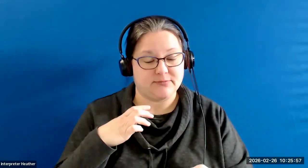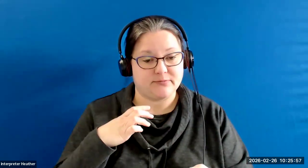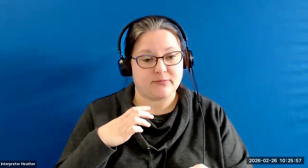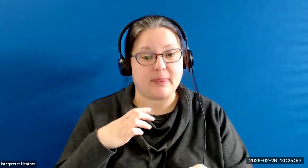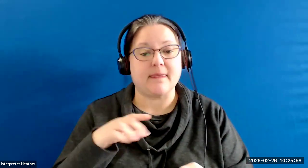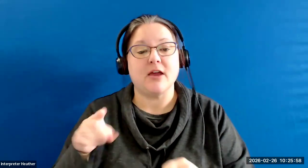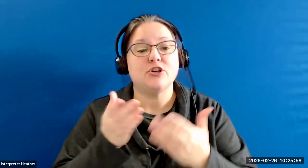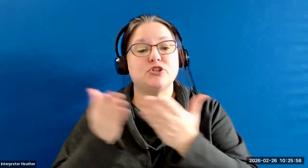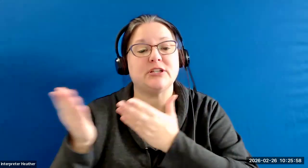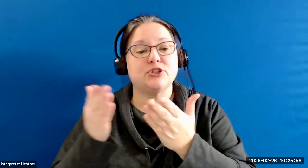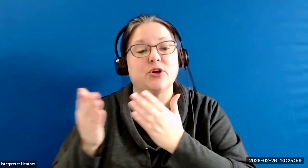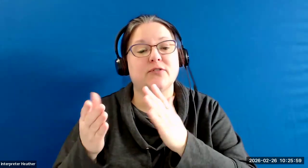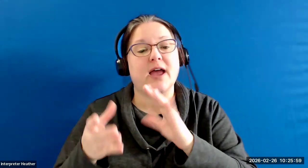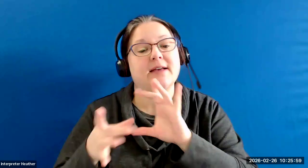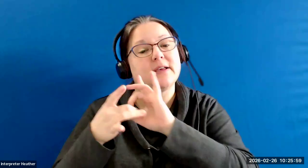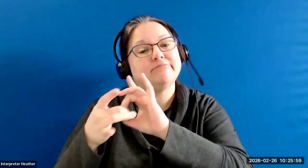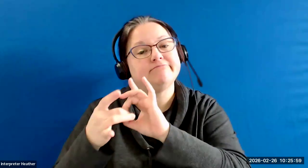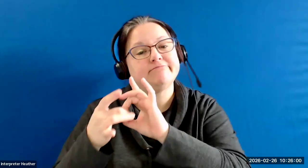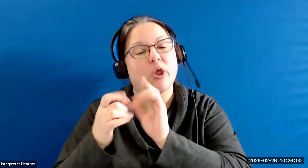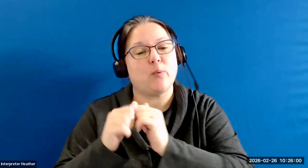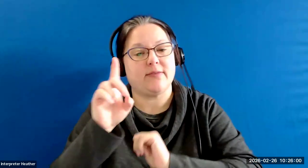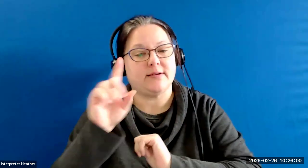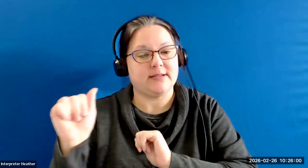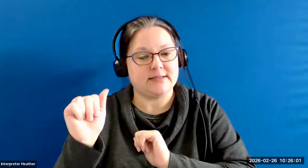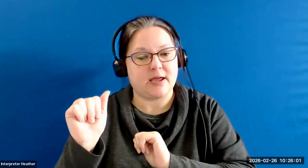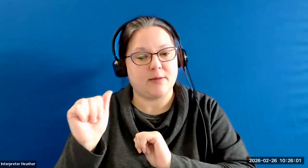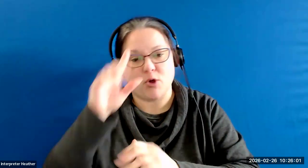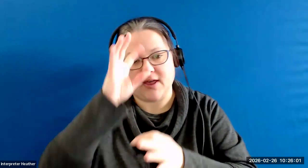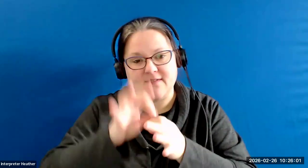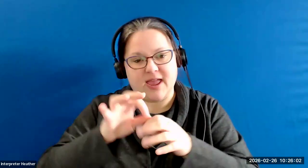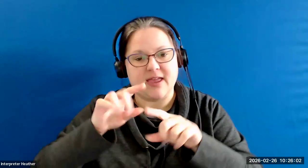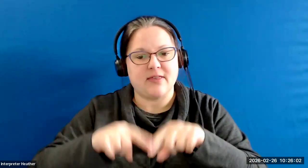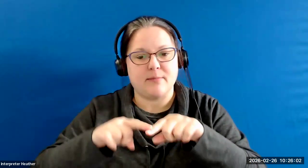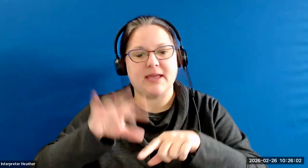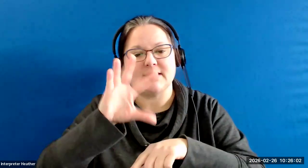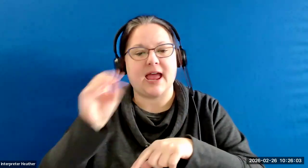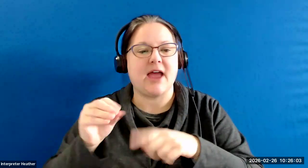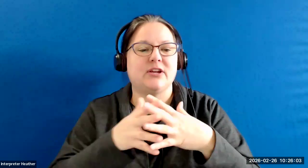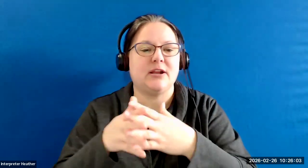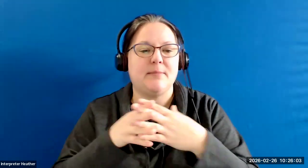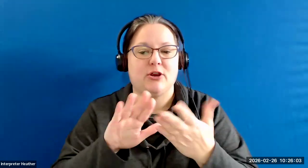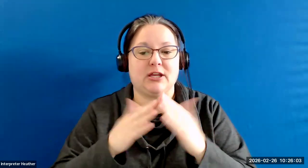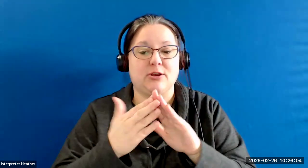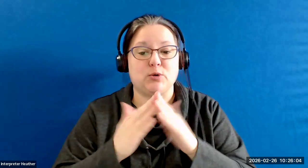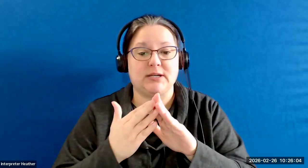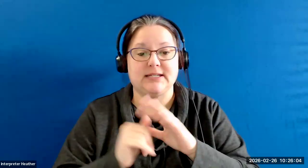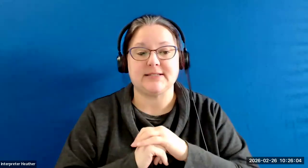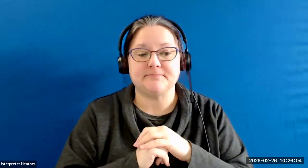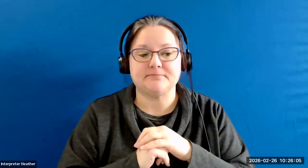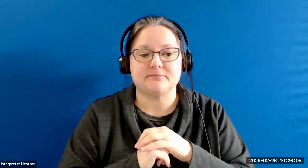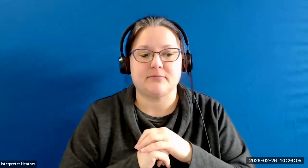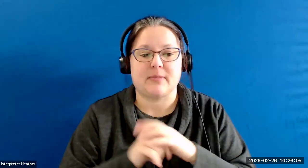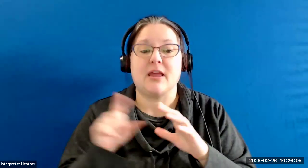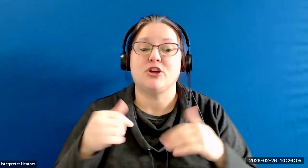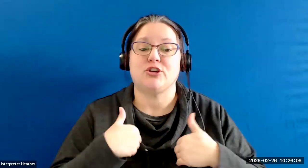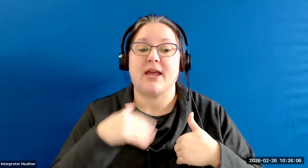and serve as a liaison to disabled, faith-based, and African American communities. She